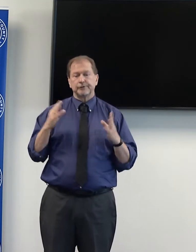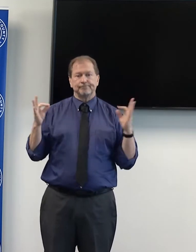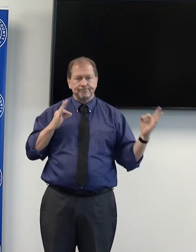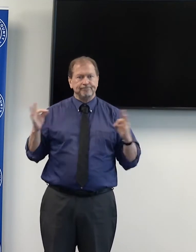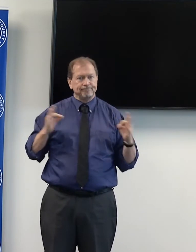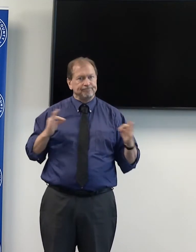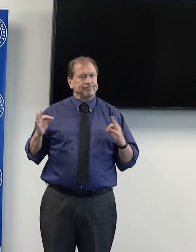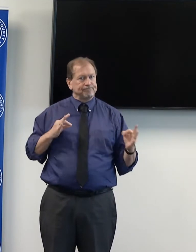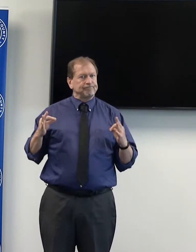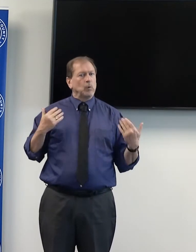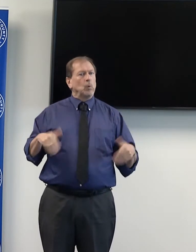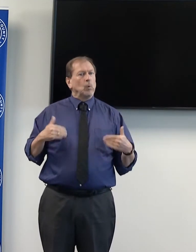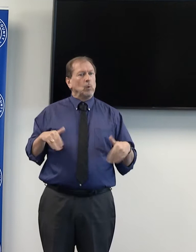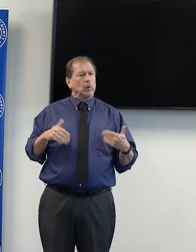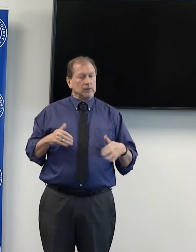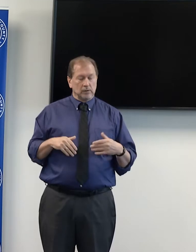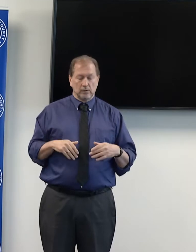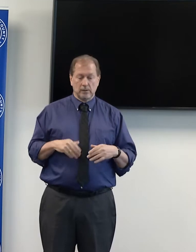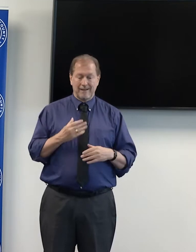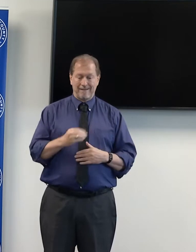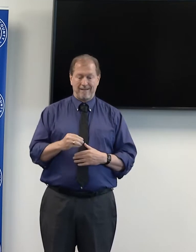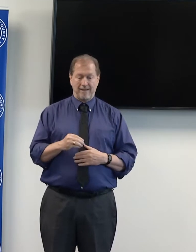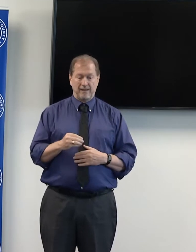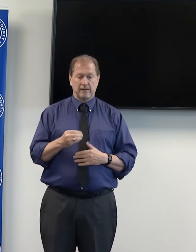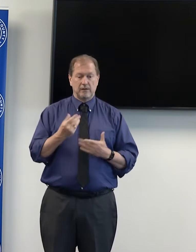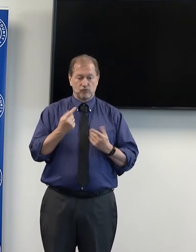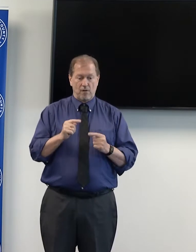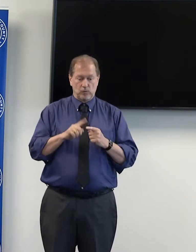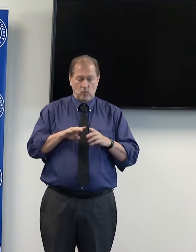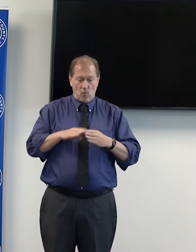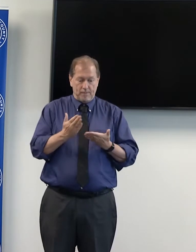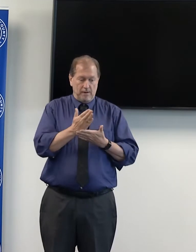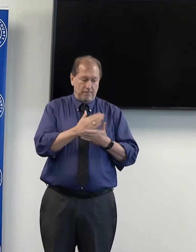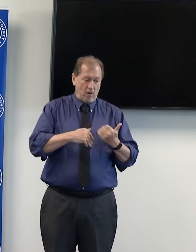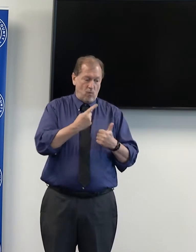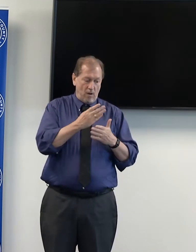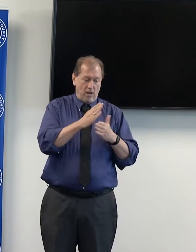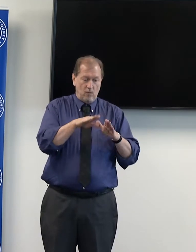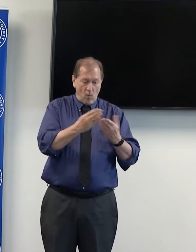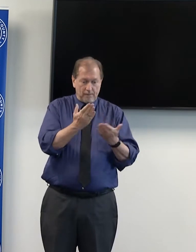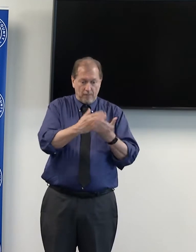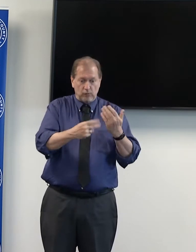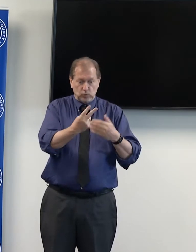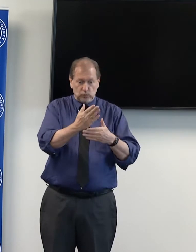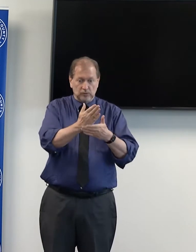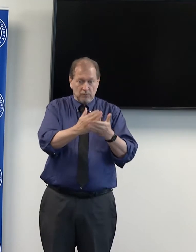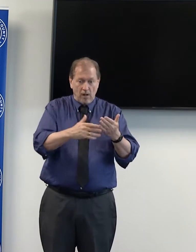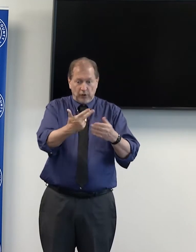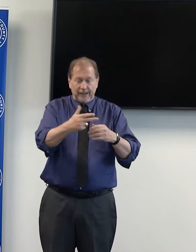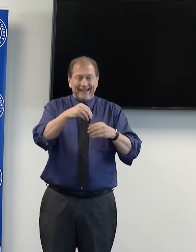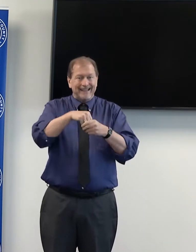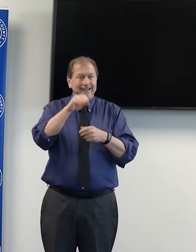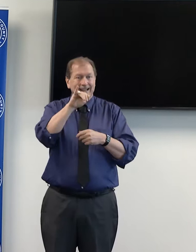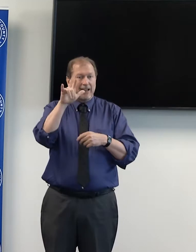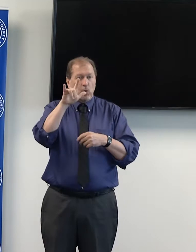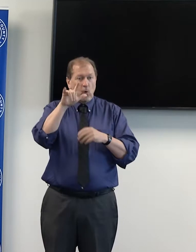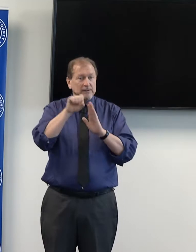up Illinois in stages, we have to be very, very cautious that we aren't